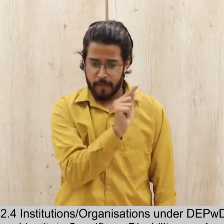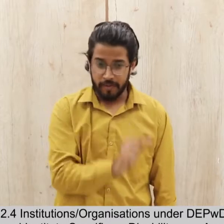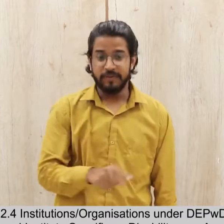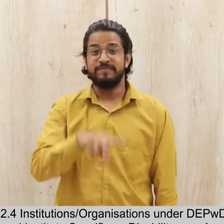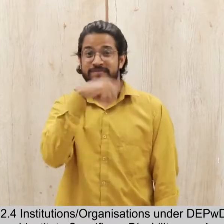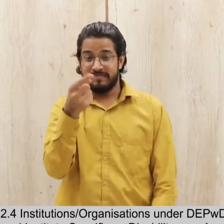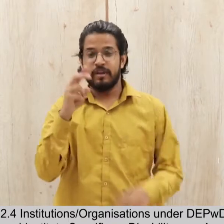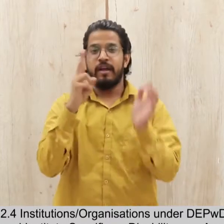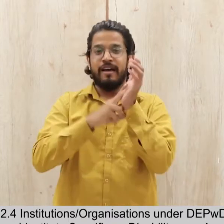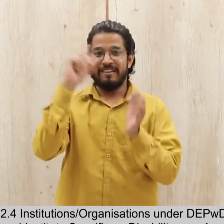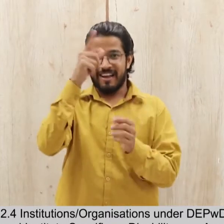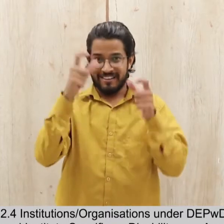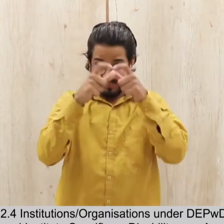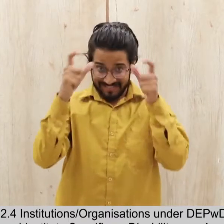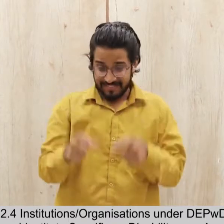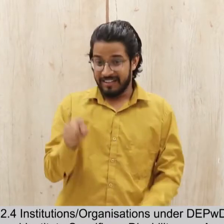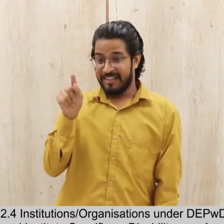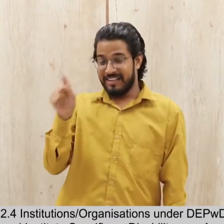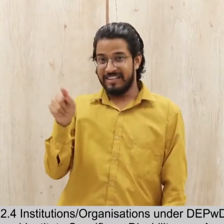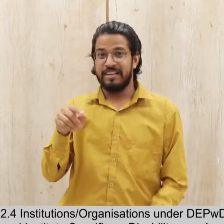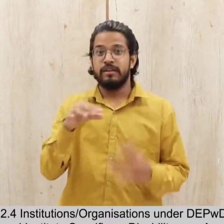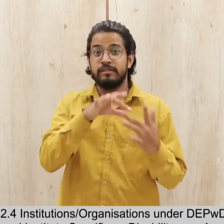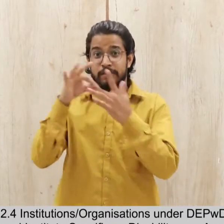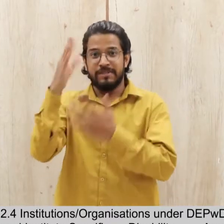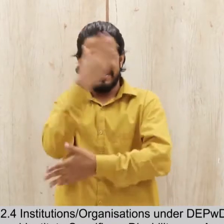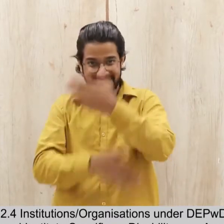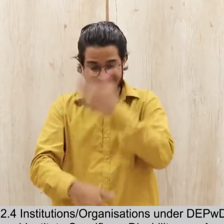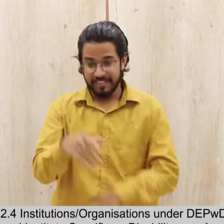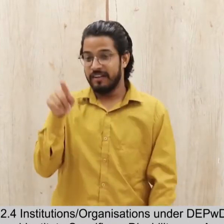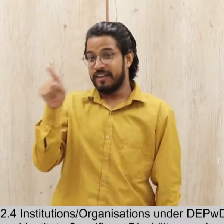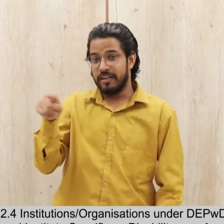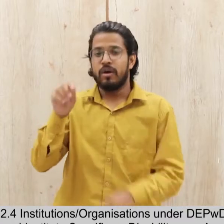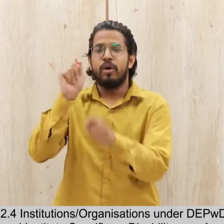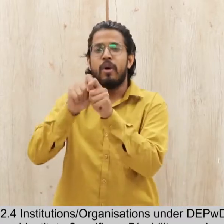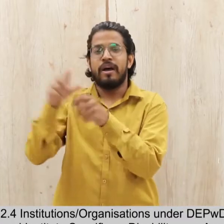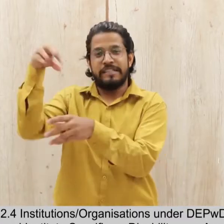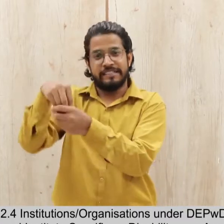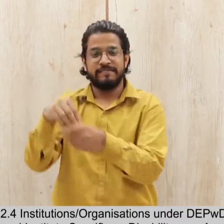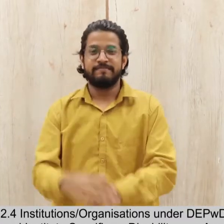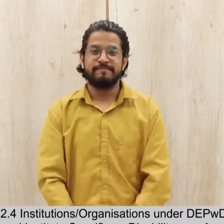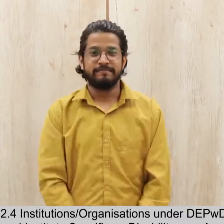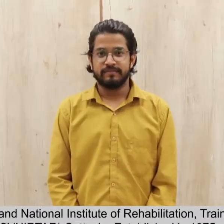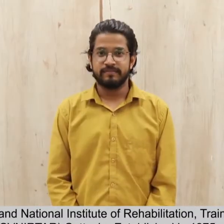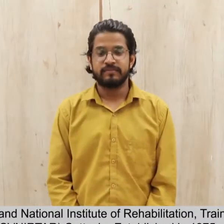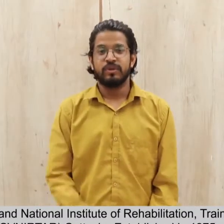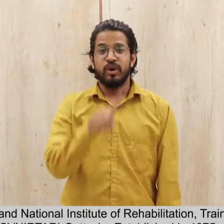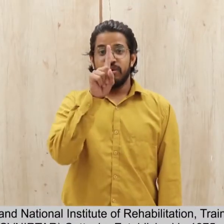name of national institute, specific disability, and area of interest. First,